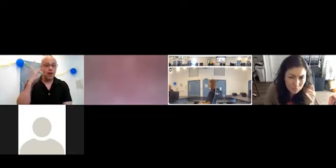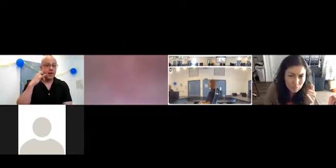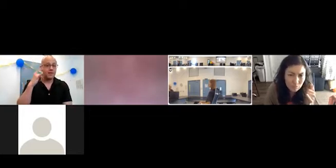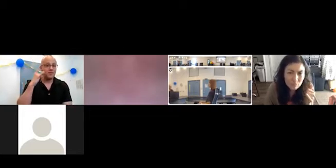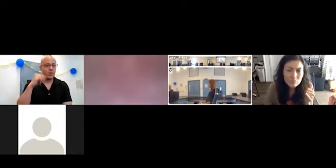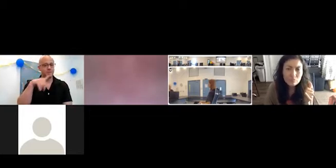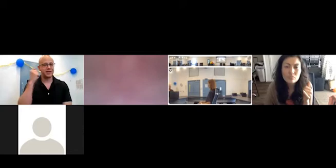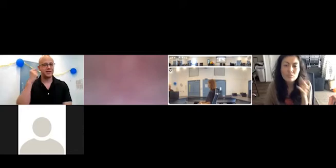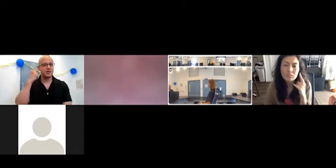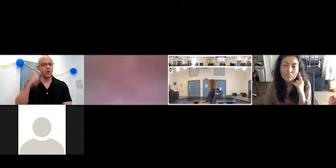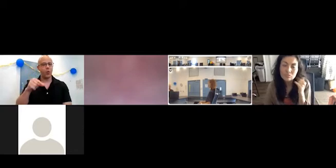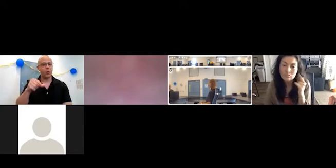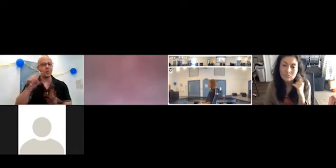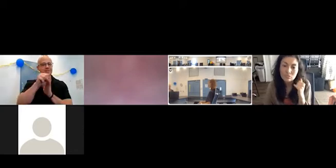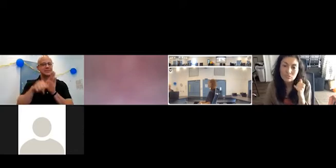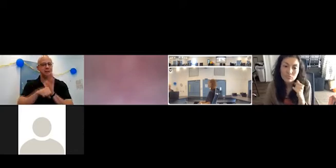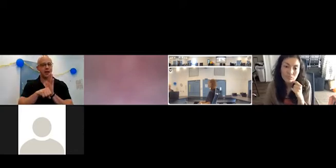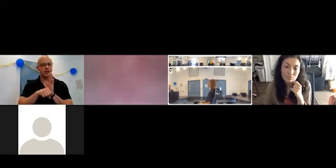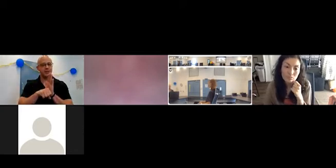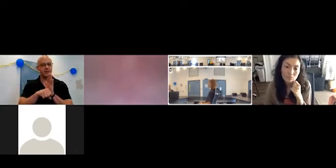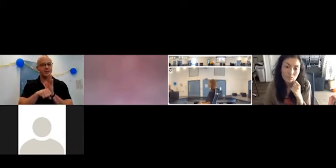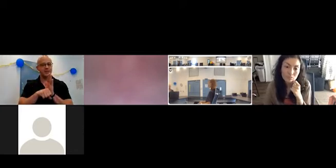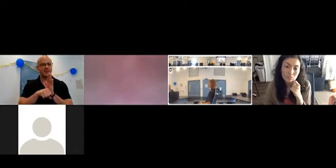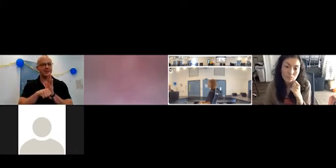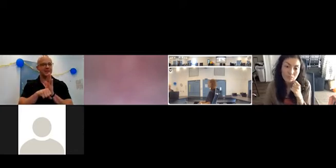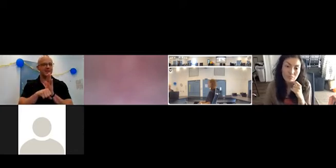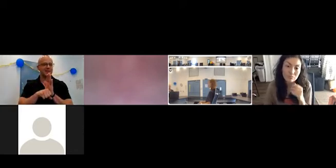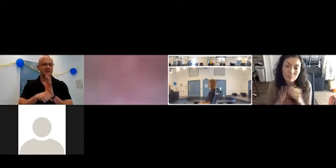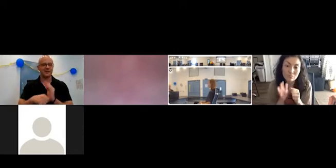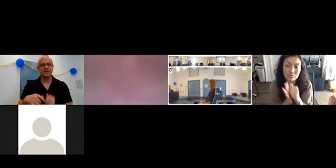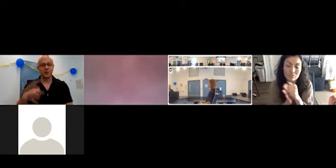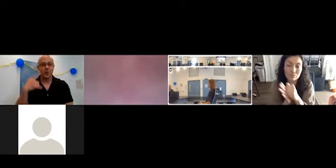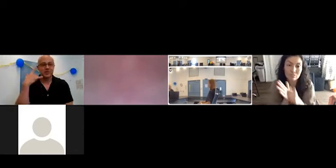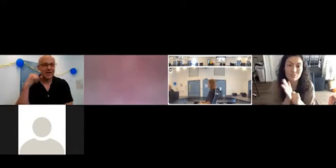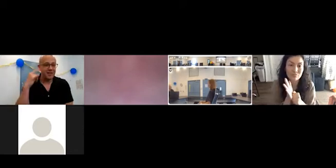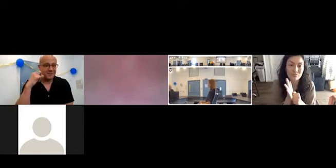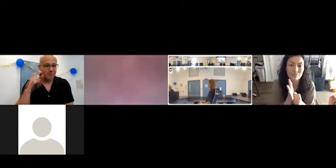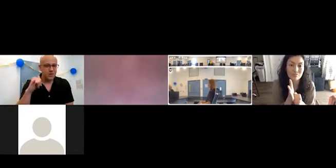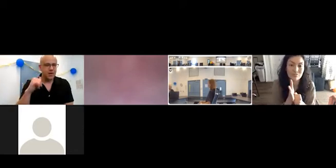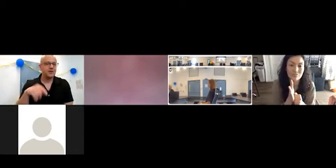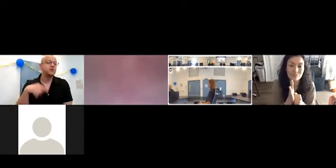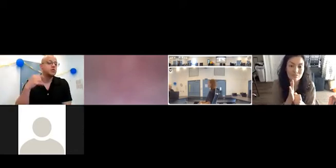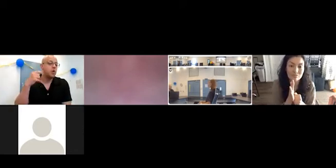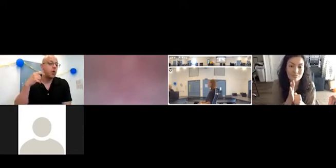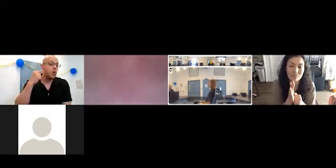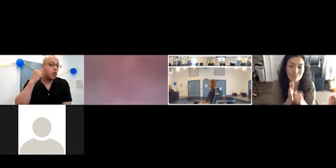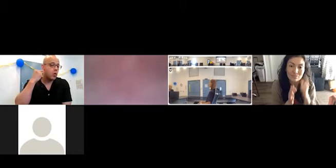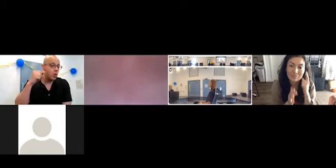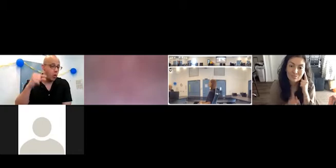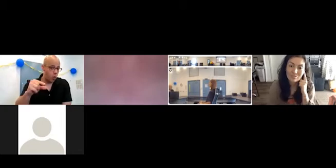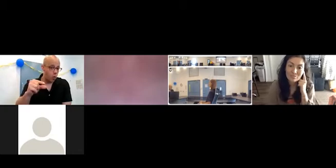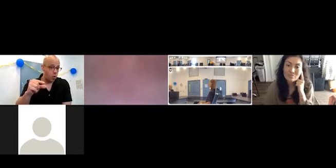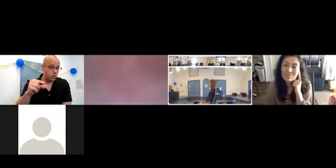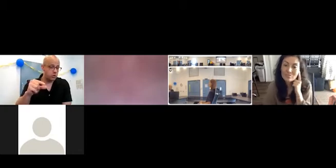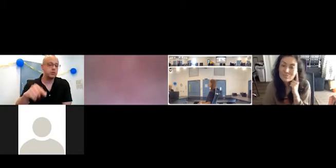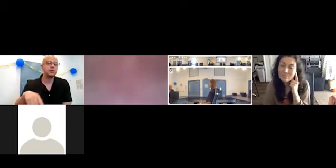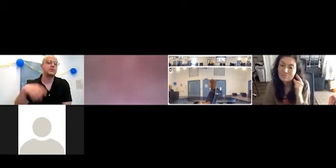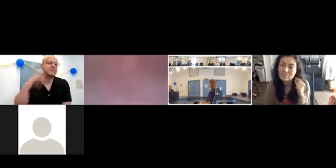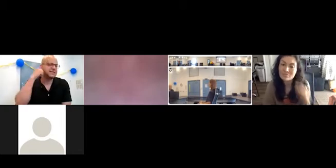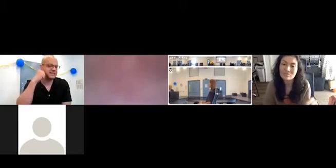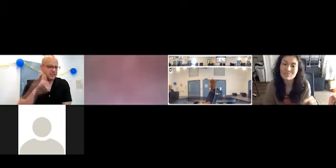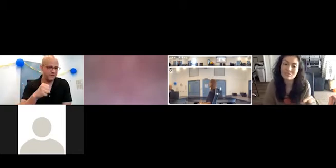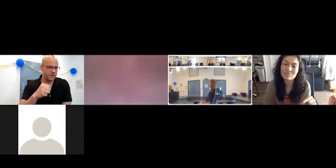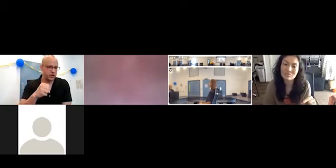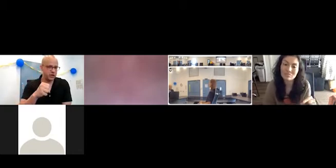is signed for California, and we sign that because we are like the gold state or the golden state. So this